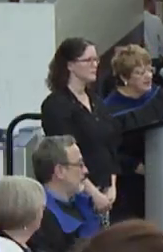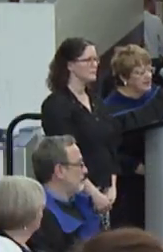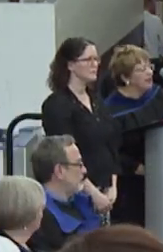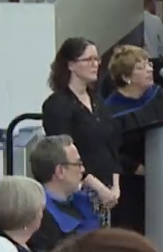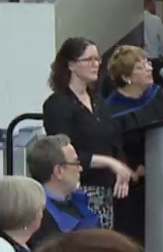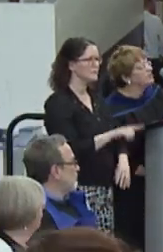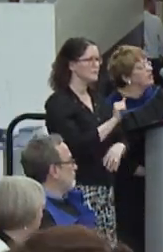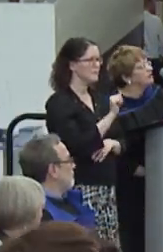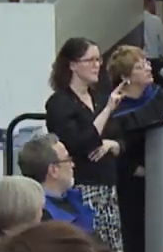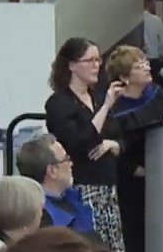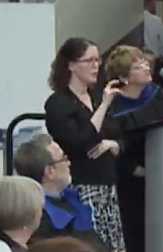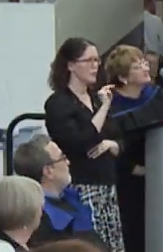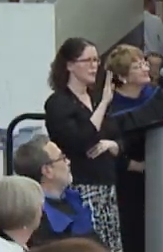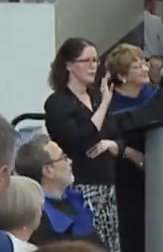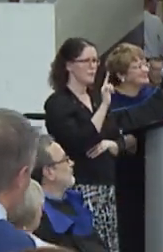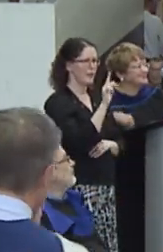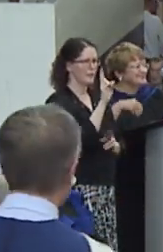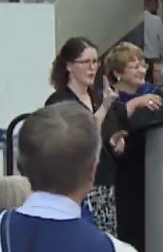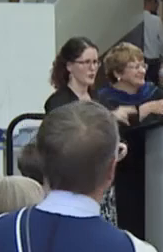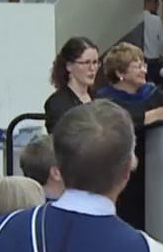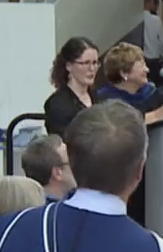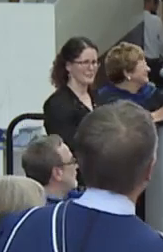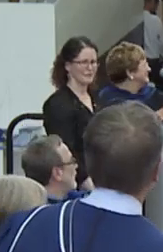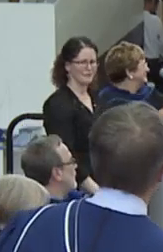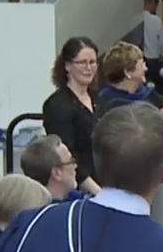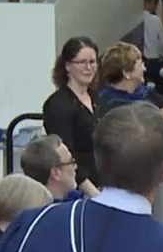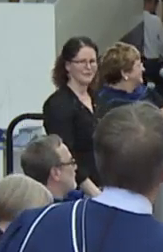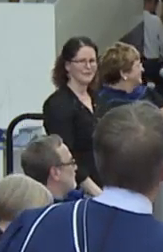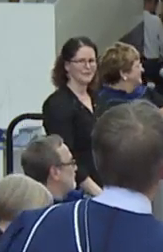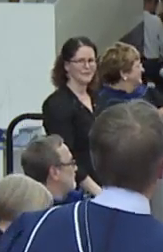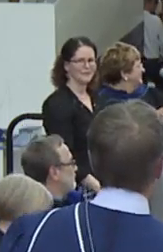Lauren Bell with honors.